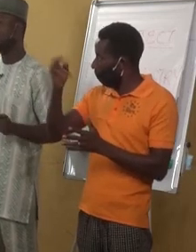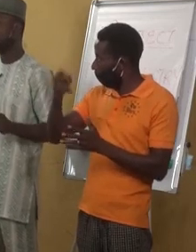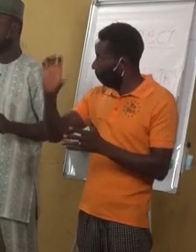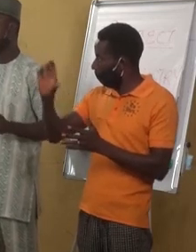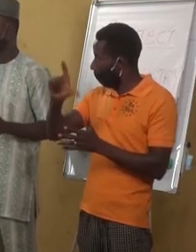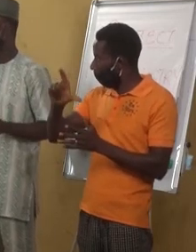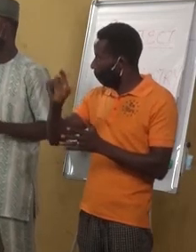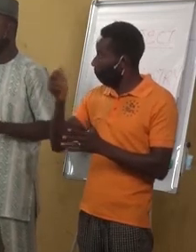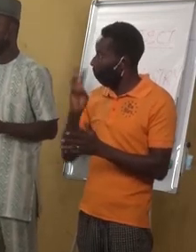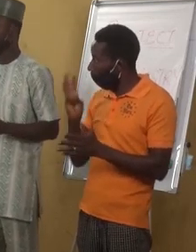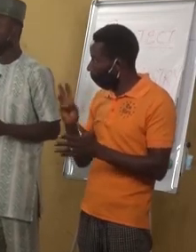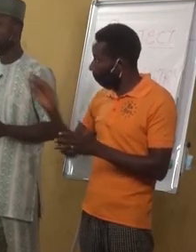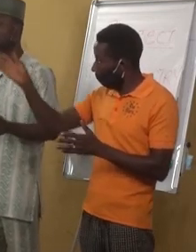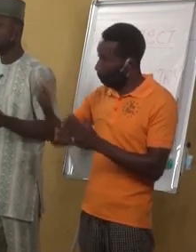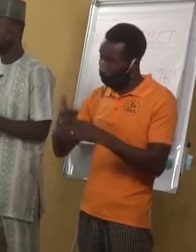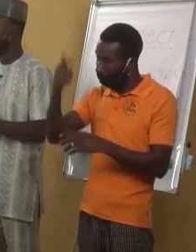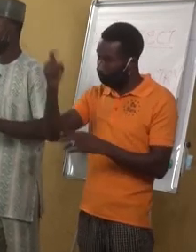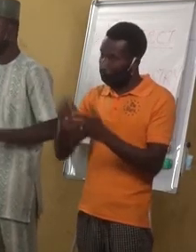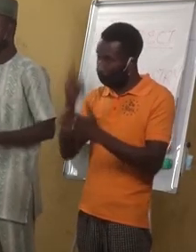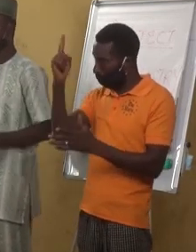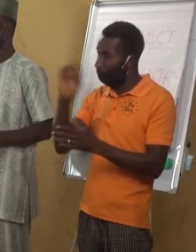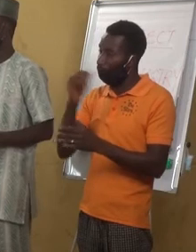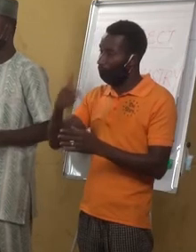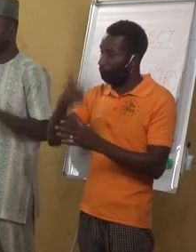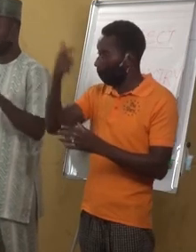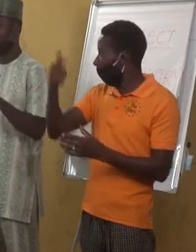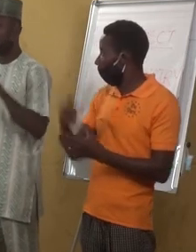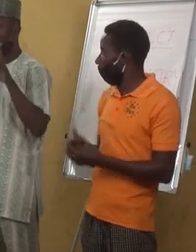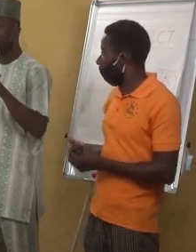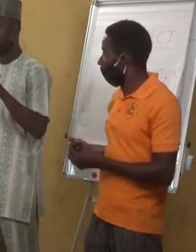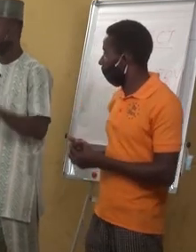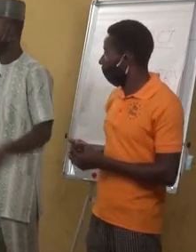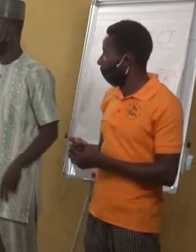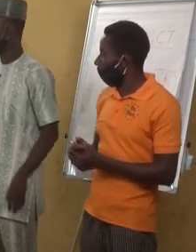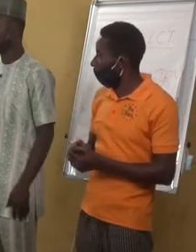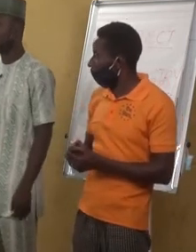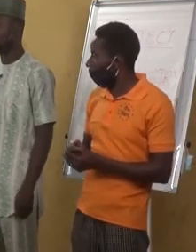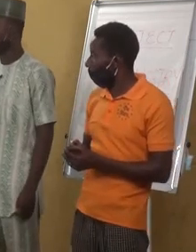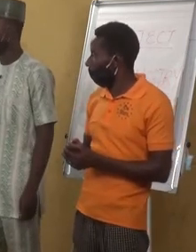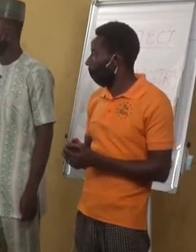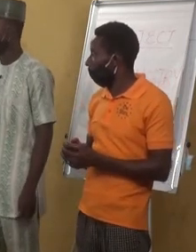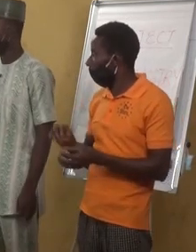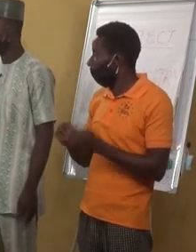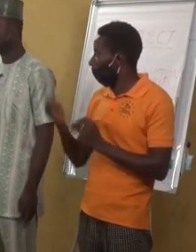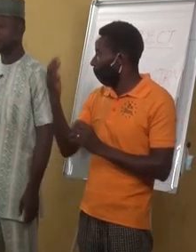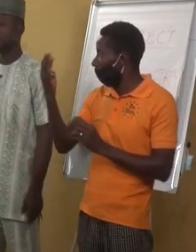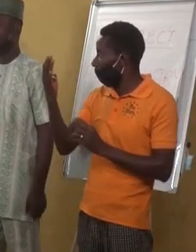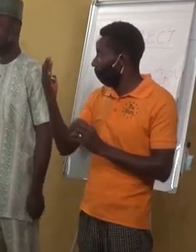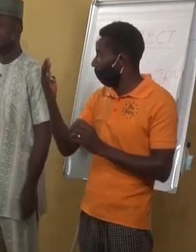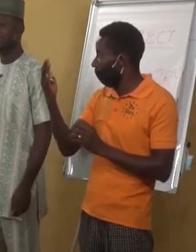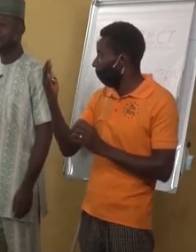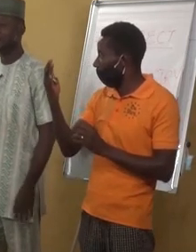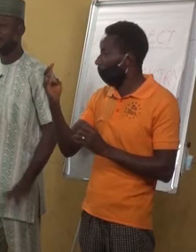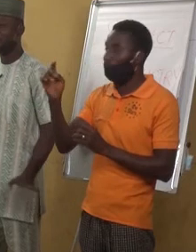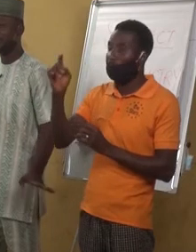ion and chloride ion to form another type of bond. So I'm expecting 3 types of bond in ammonium chloride. 4th,